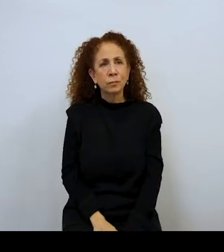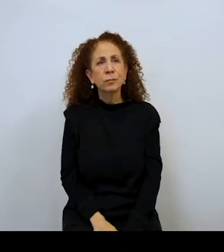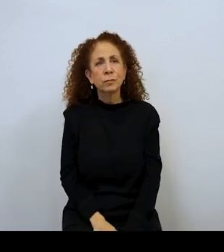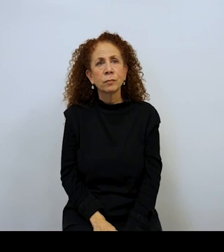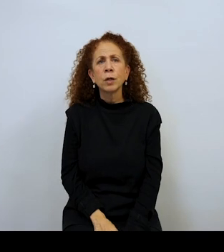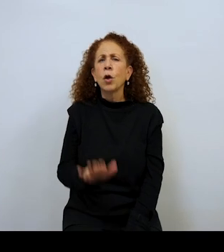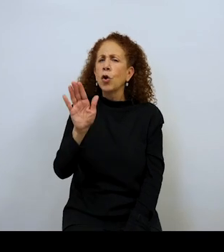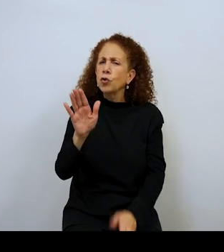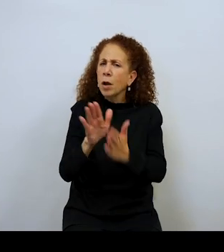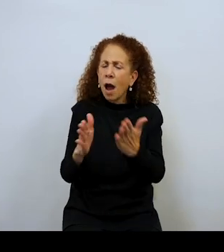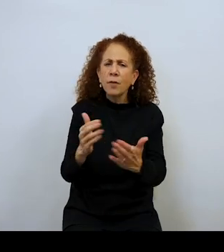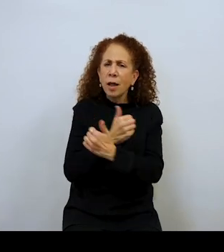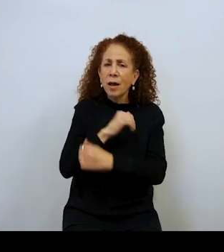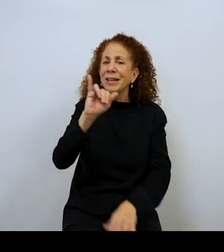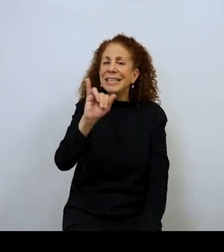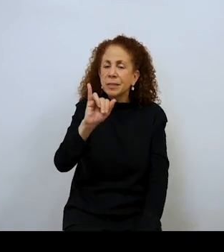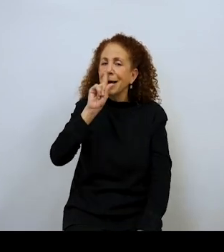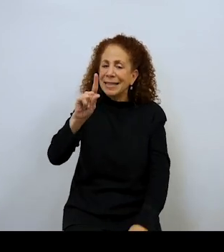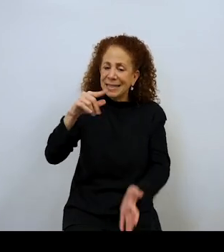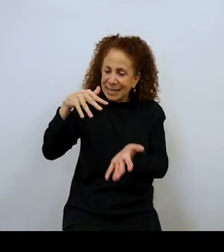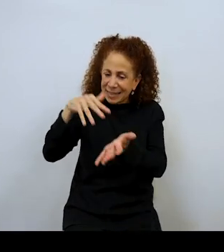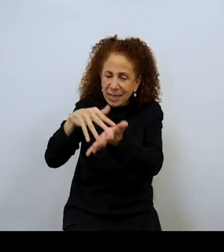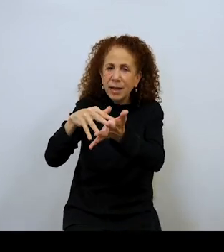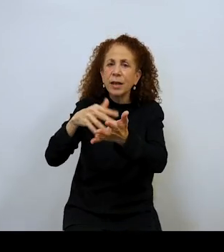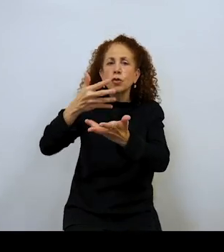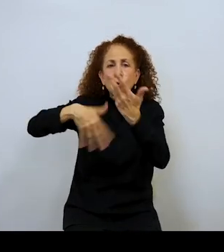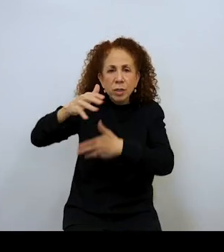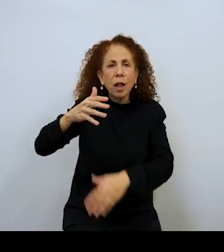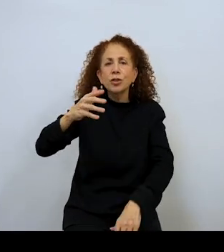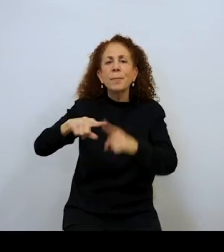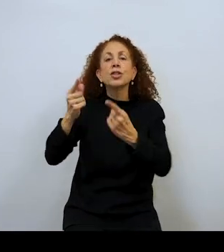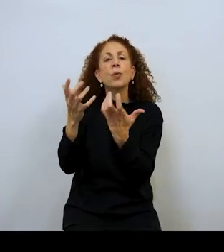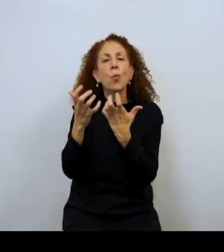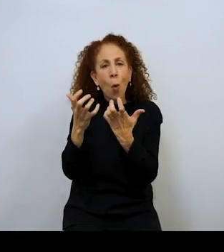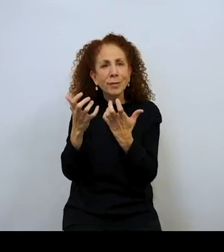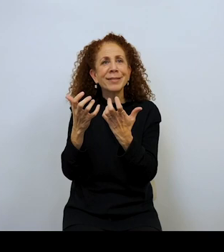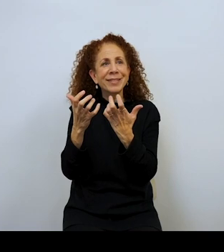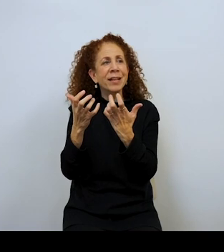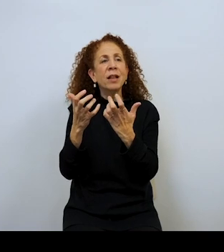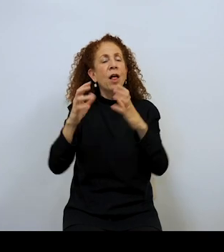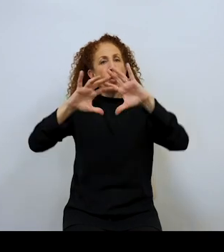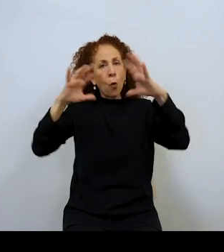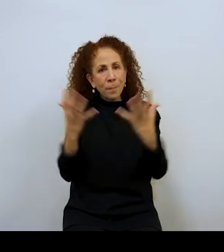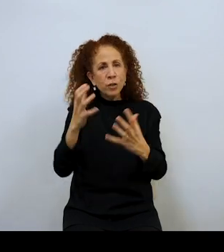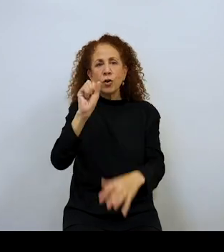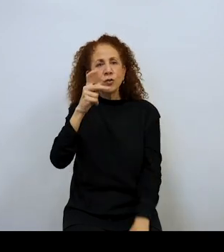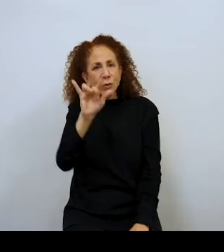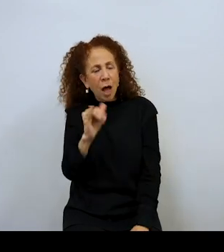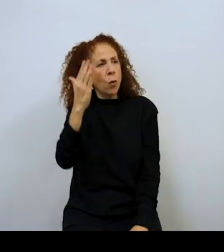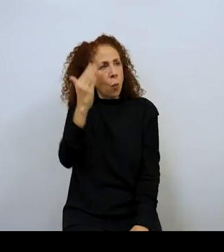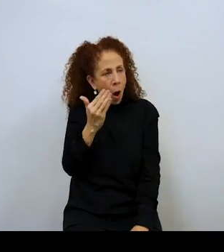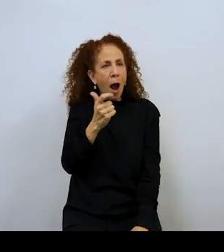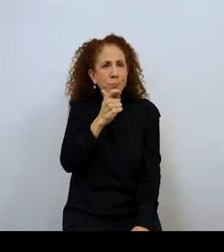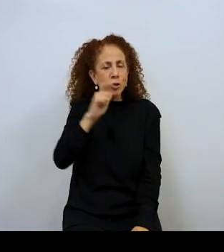your novel, Isma is the one who's studying sociology and doing a PhD, that she's the one who wants to have the whole picture of society and why is it that mm. British